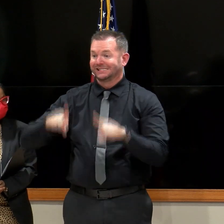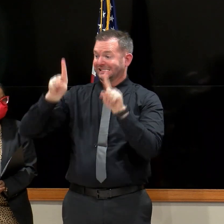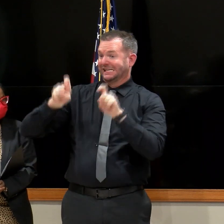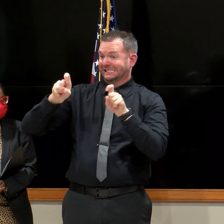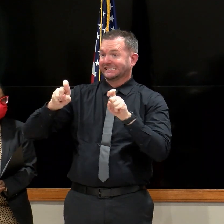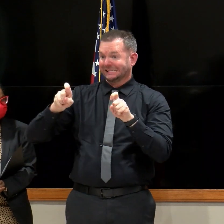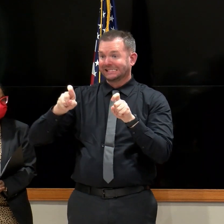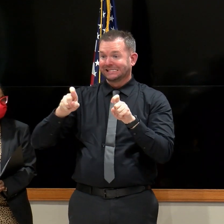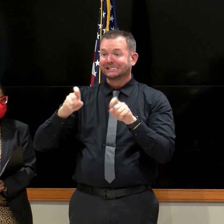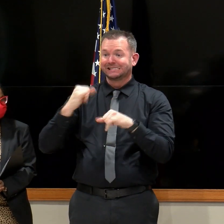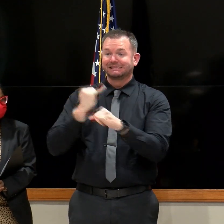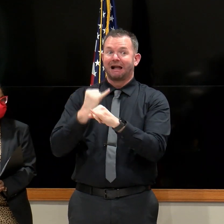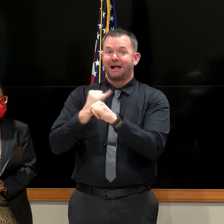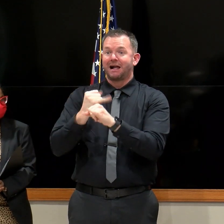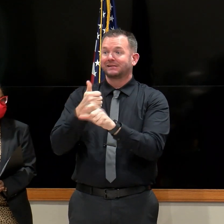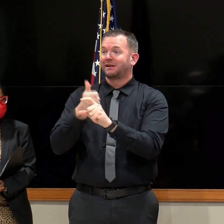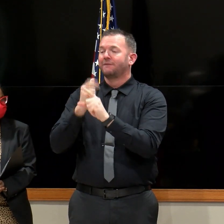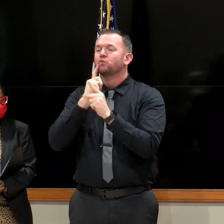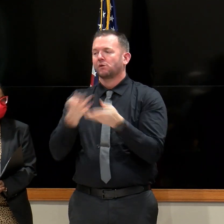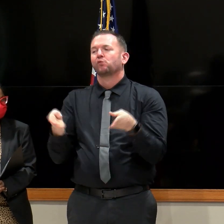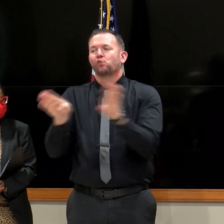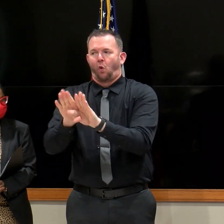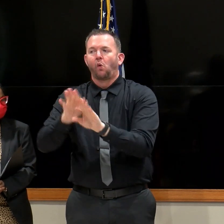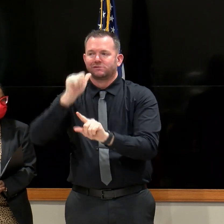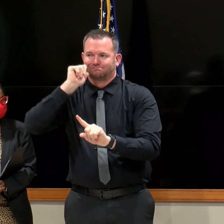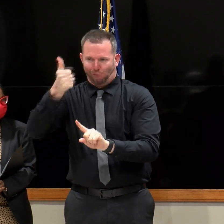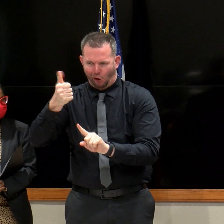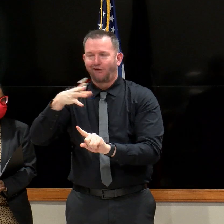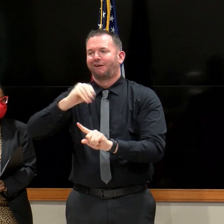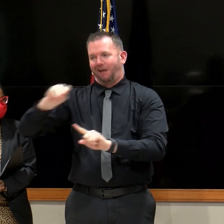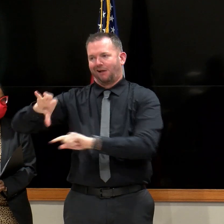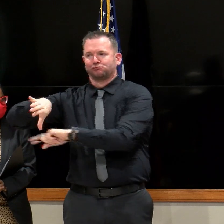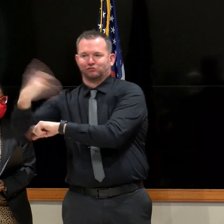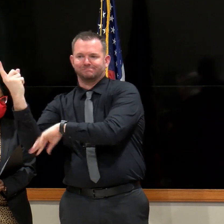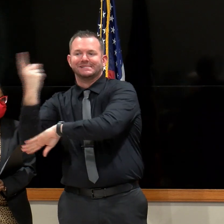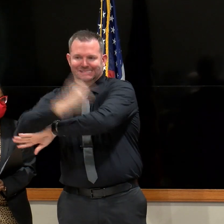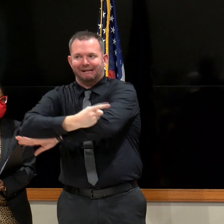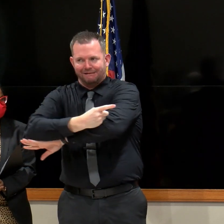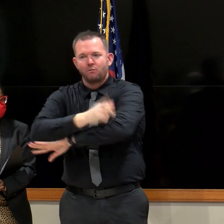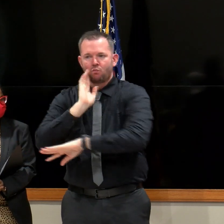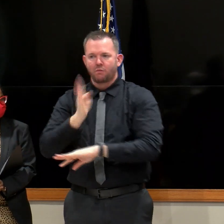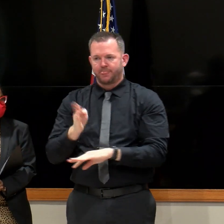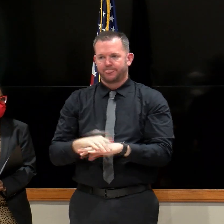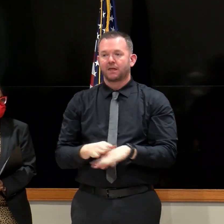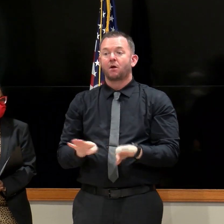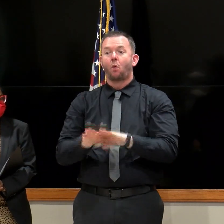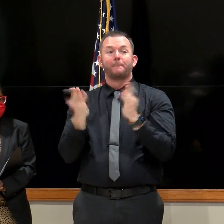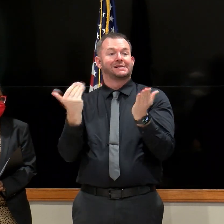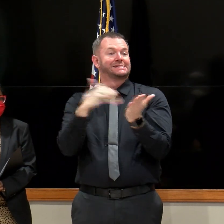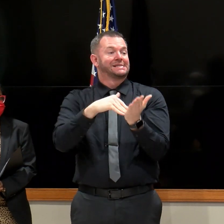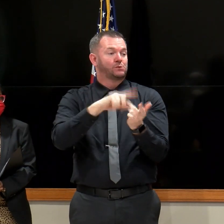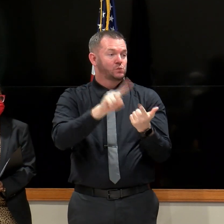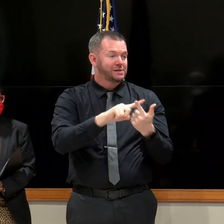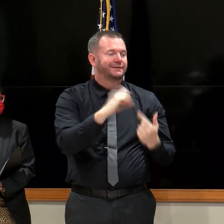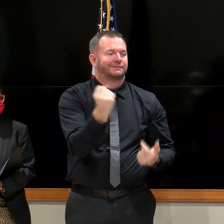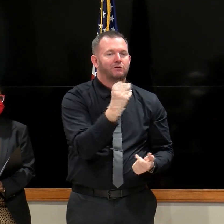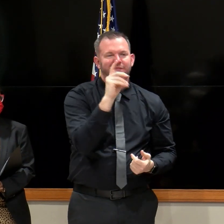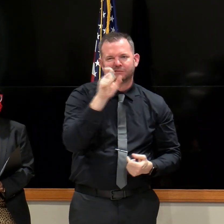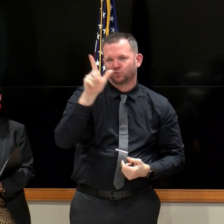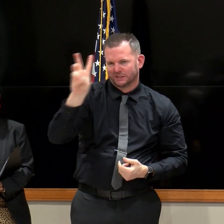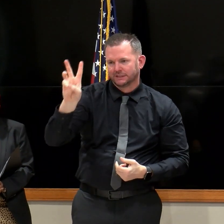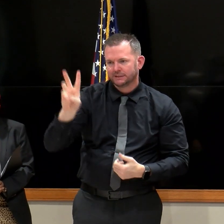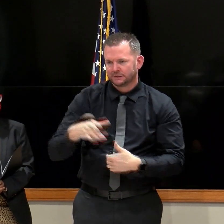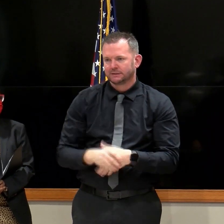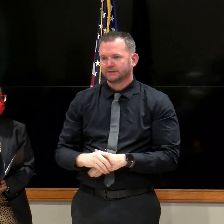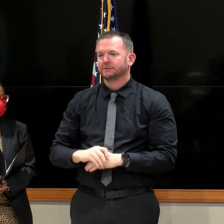on Christmas Eve, tomorrow, and on Christmas Day, but they will reopen on Saturday. Okay, so Christmas Eve, Christmas